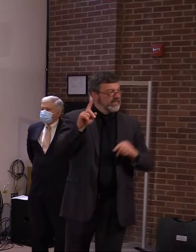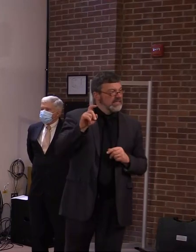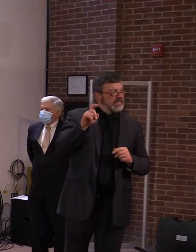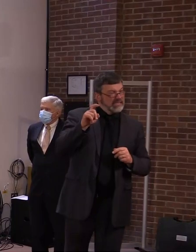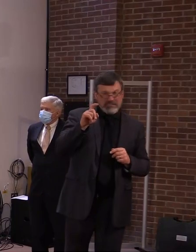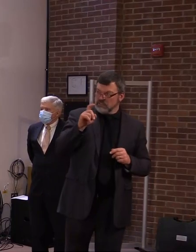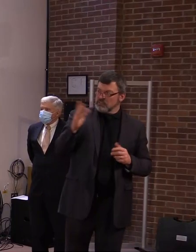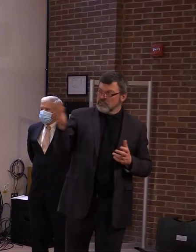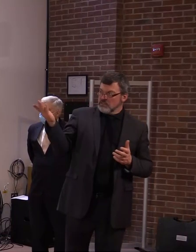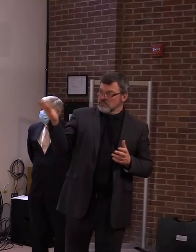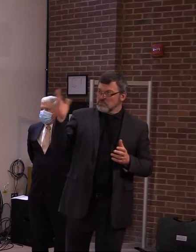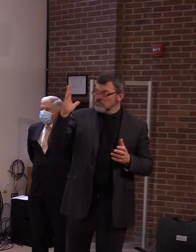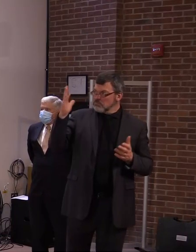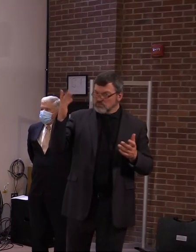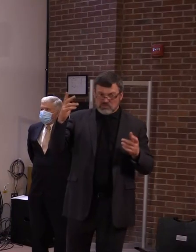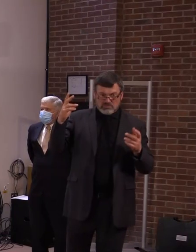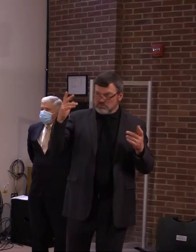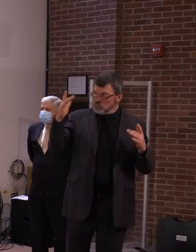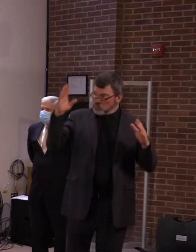reach levels we haven't seen before?